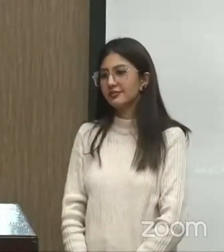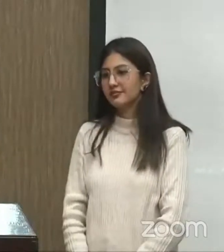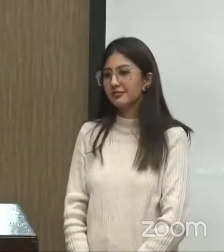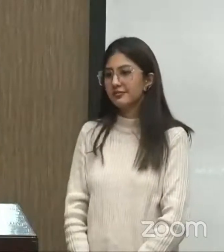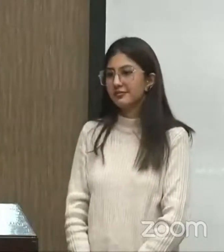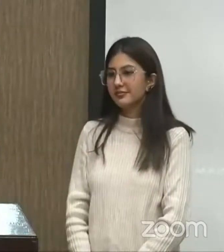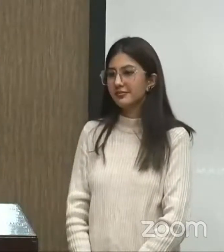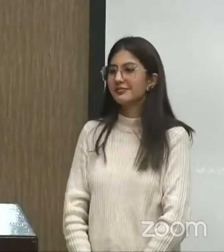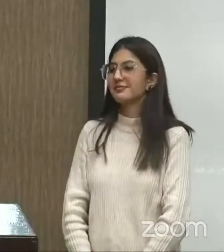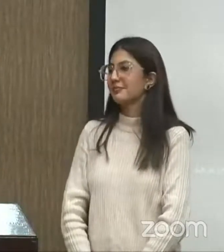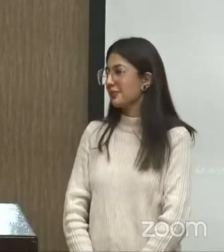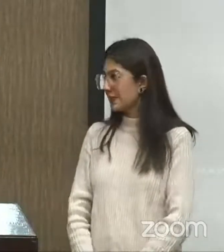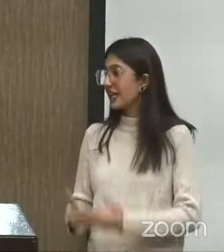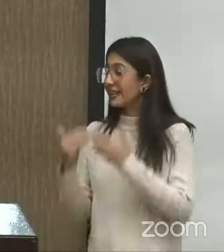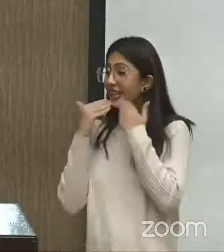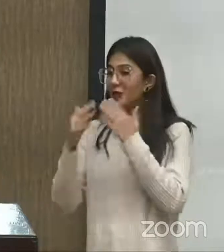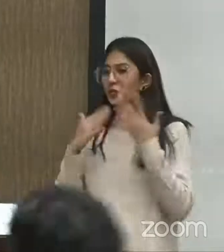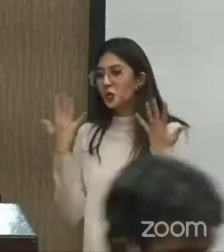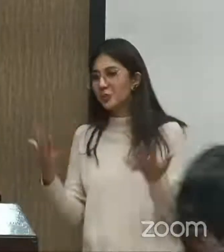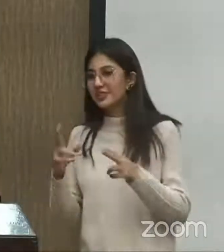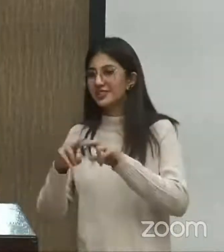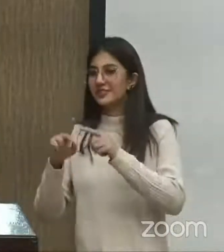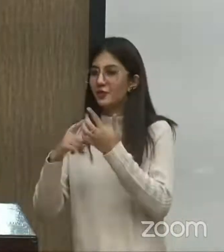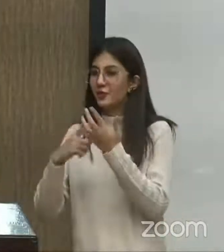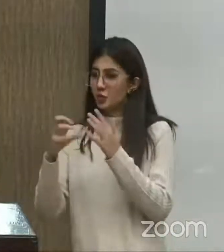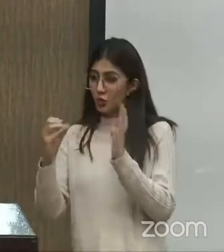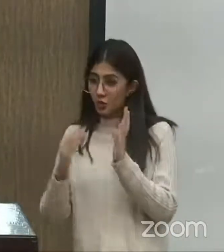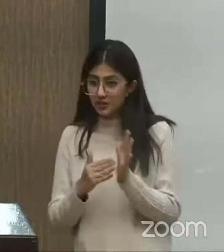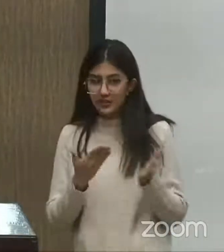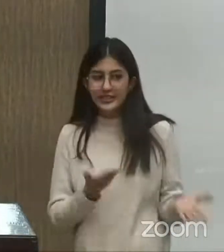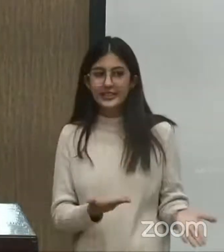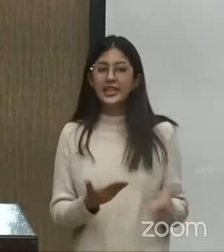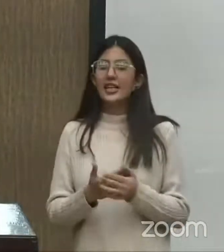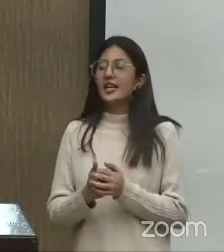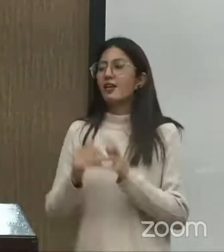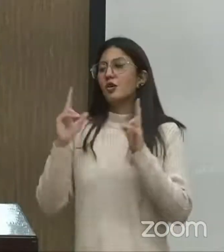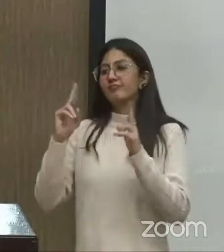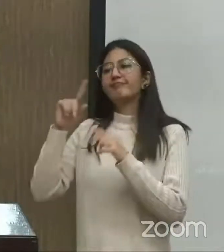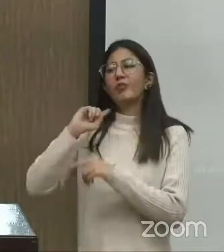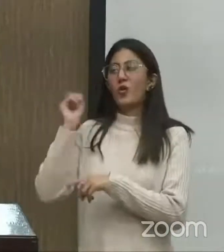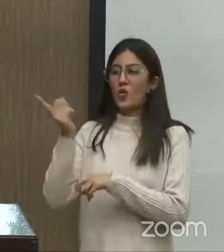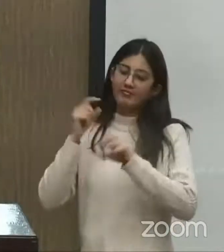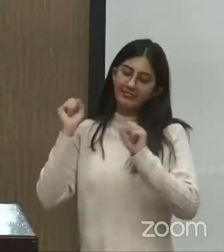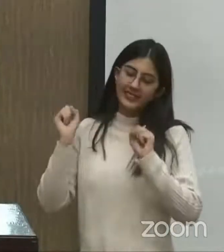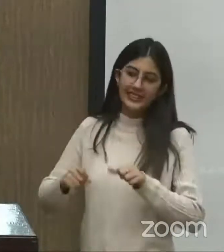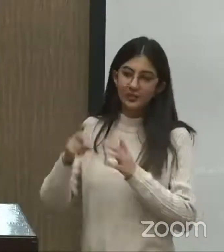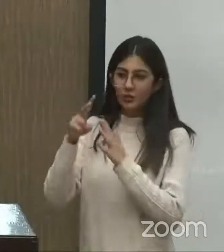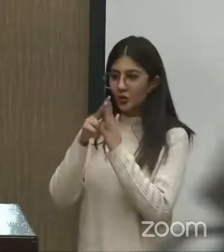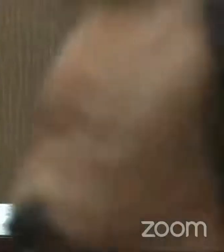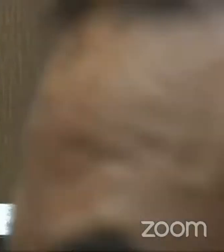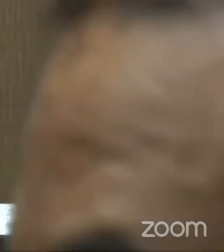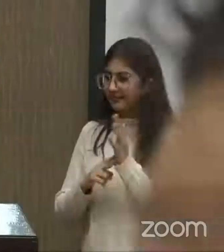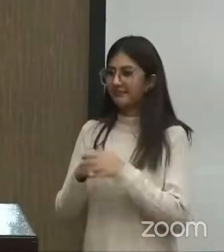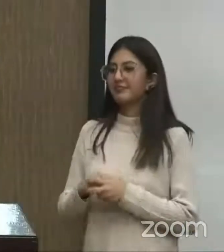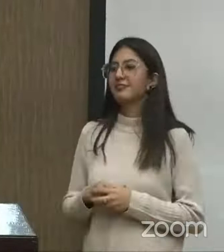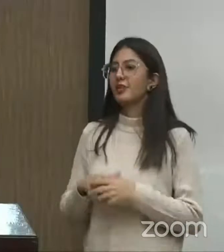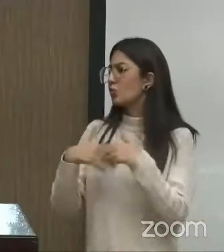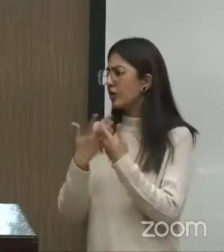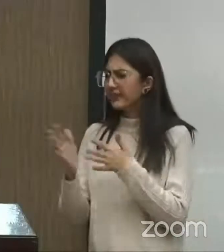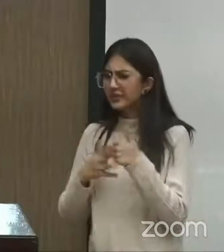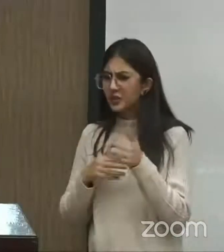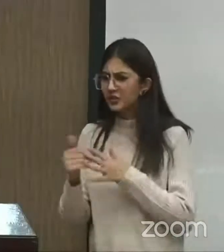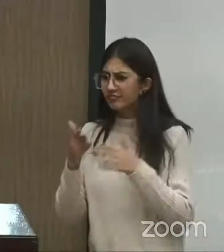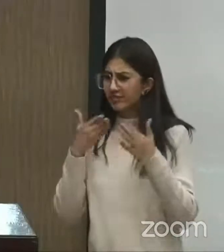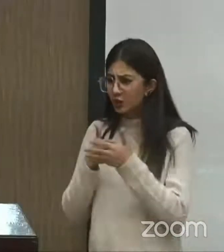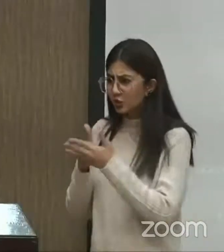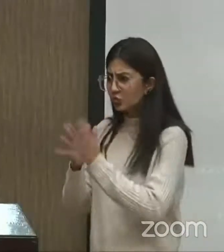Thank you very much, Feroz, and let's hope that the book is read widely and whatever issues that you've